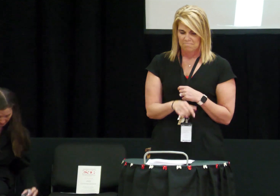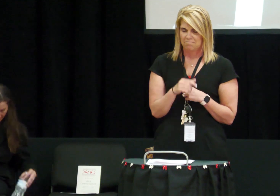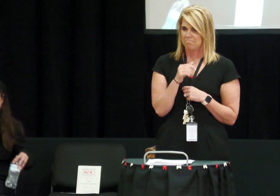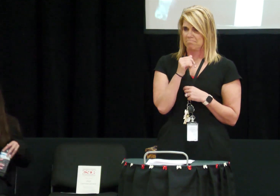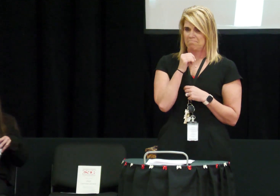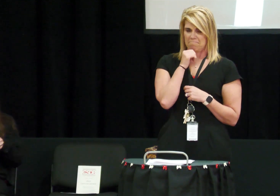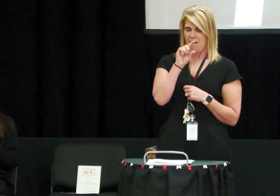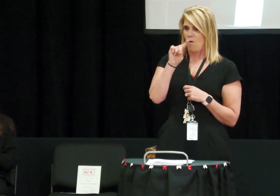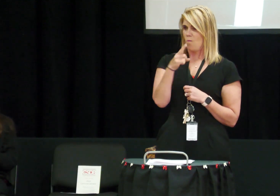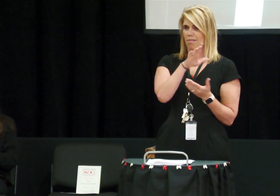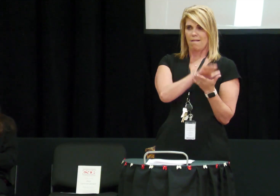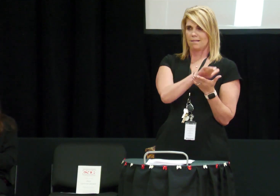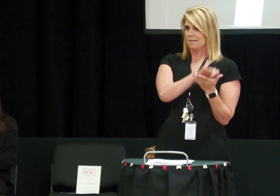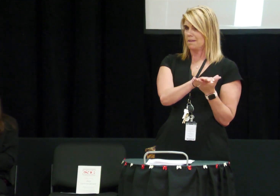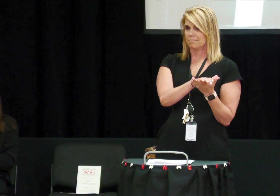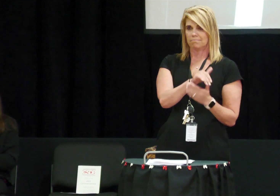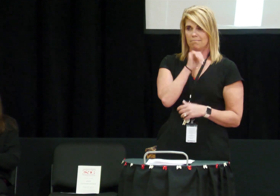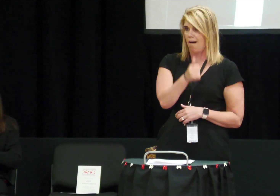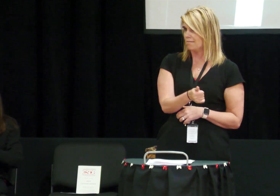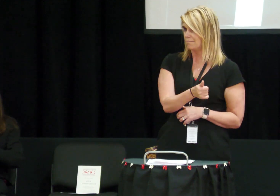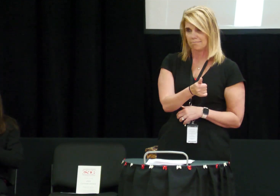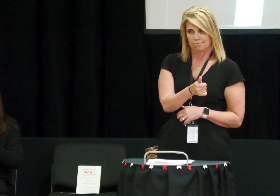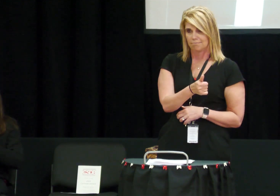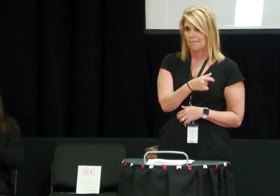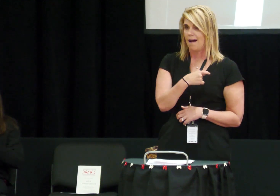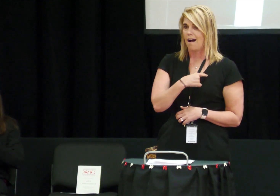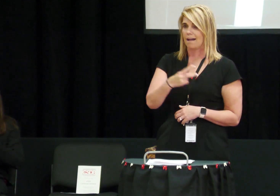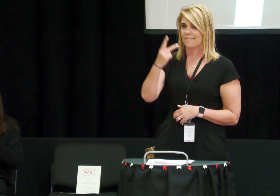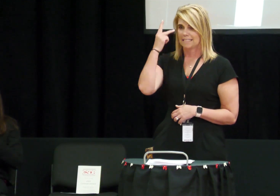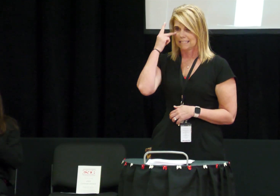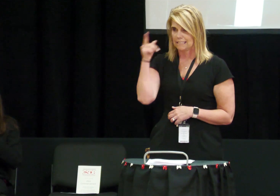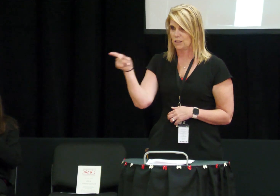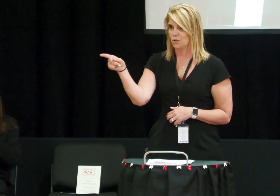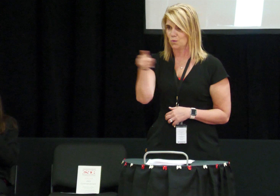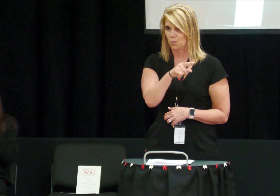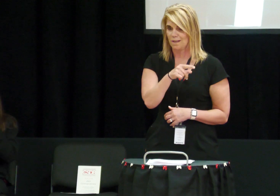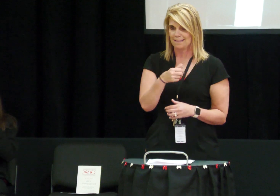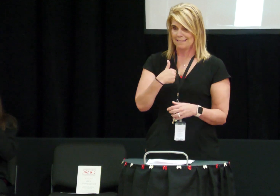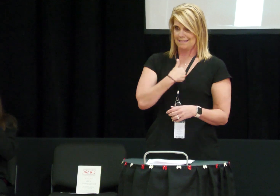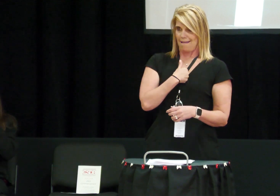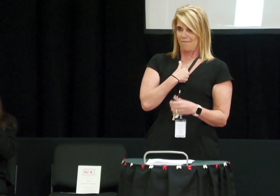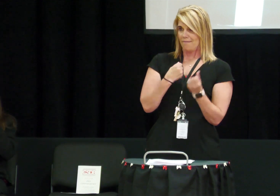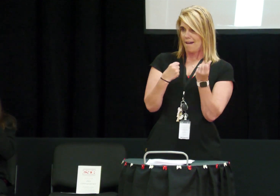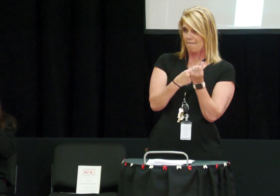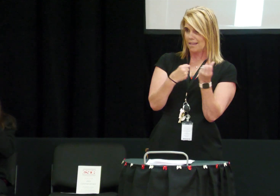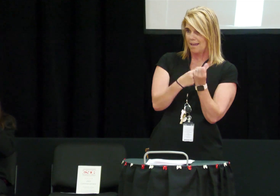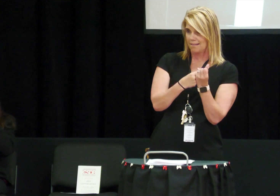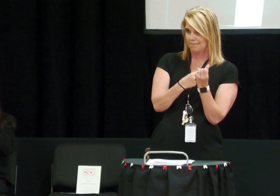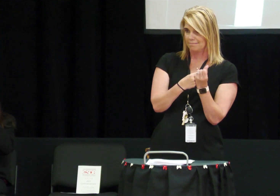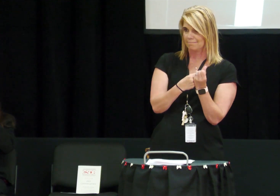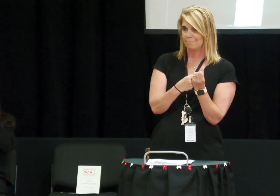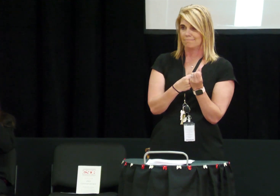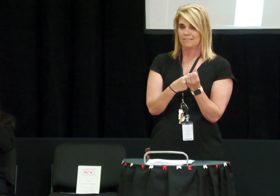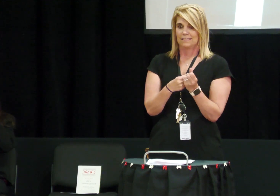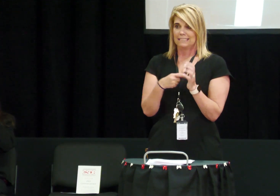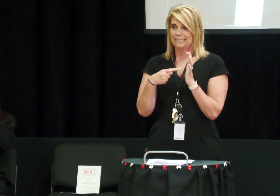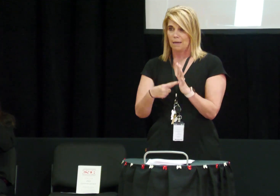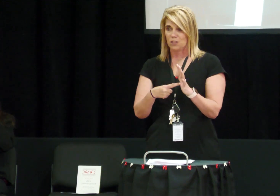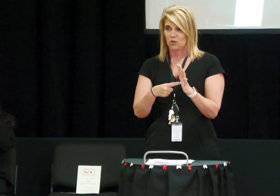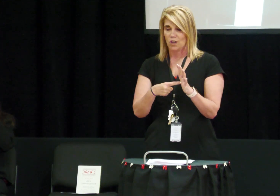you, not only academically, but I have also seen your ability to